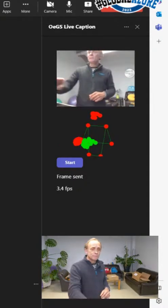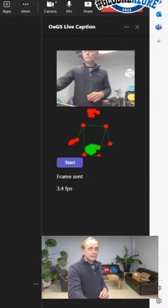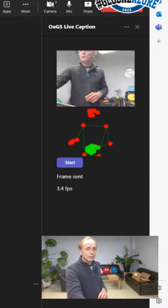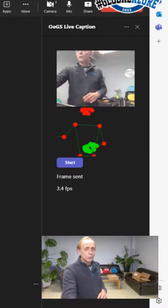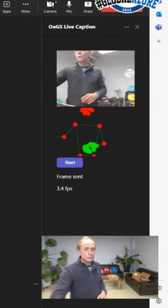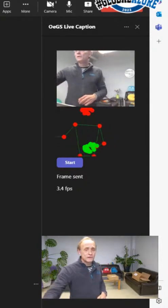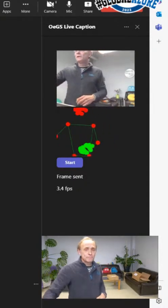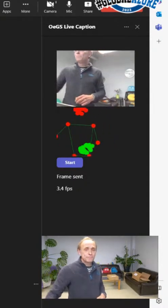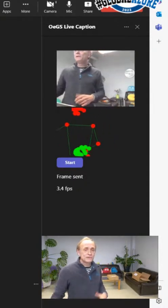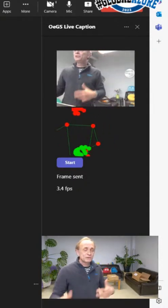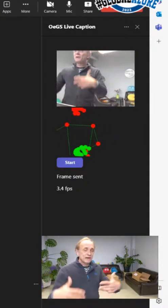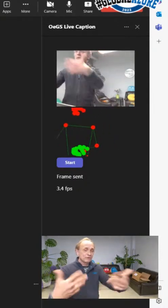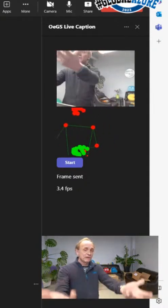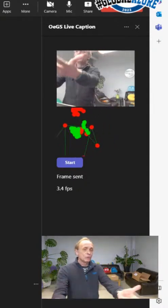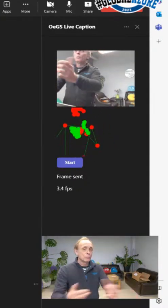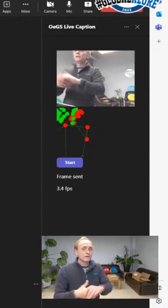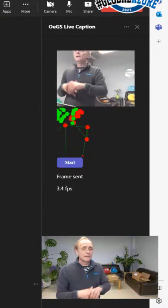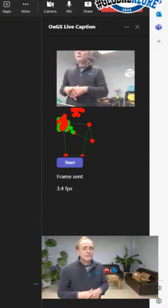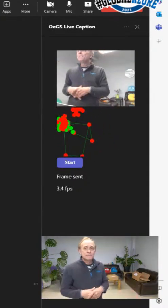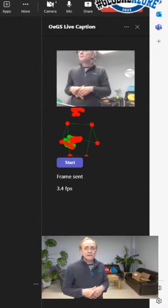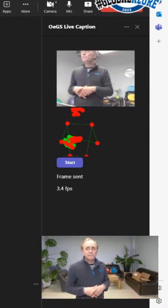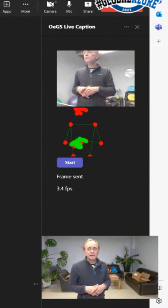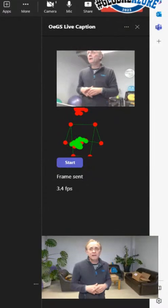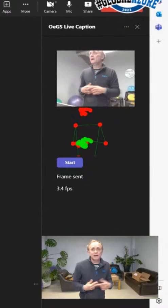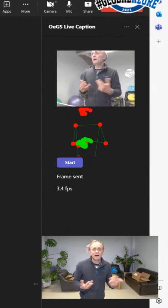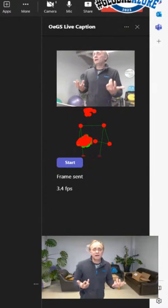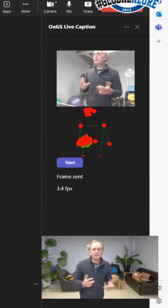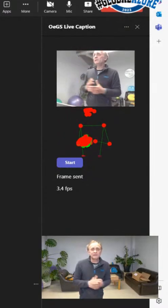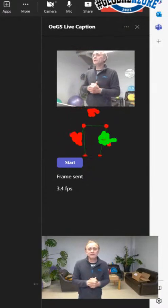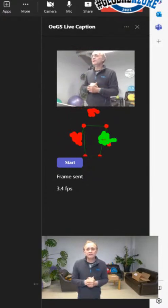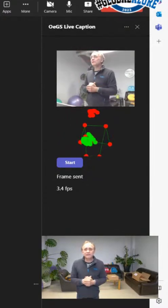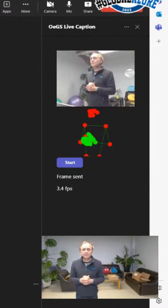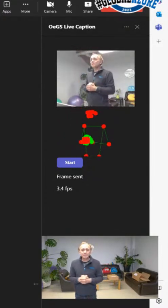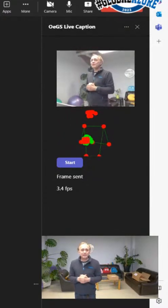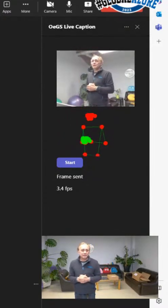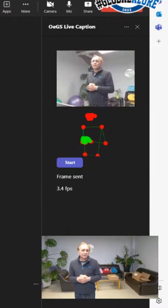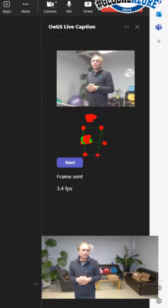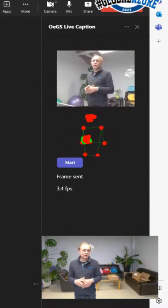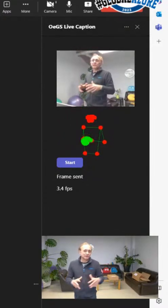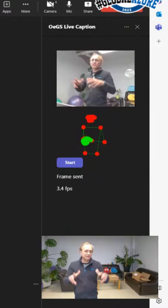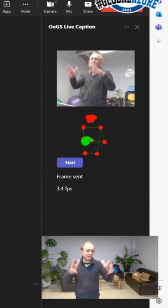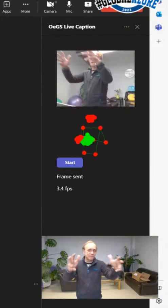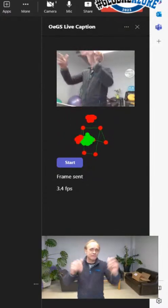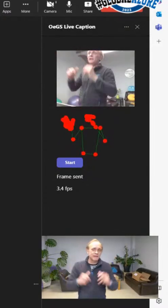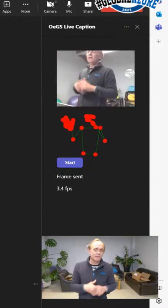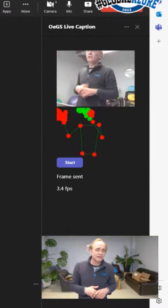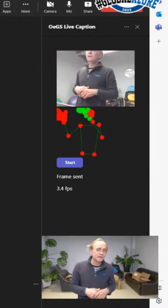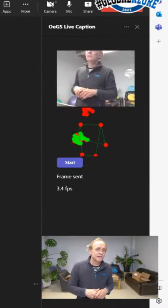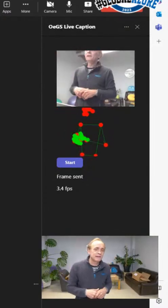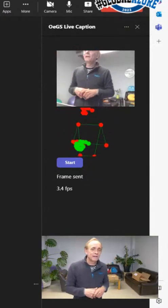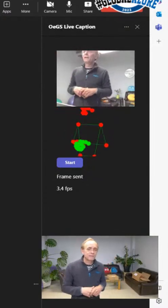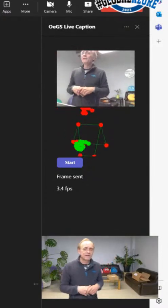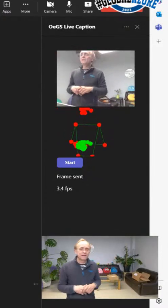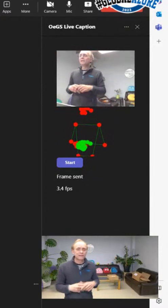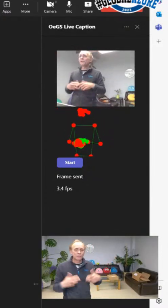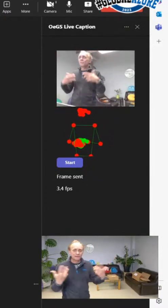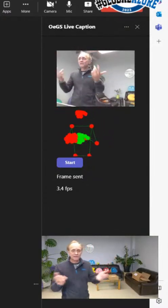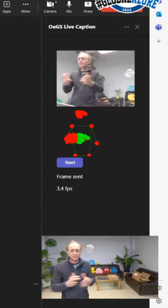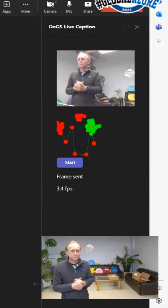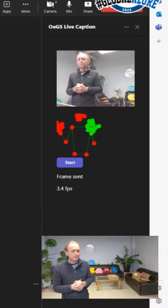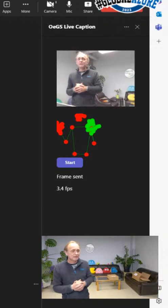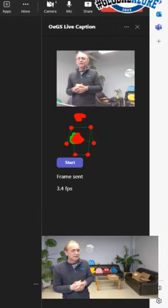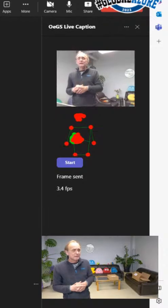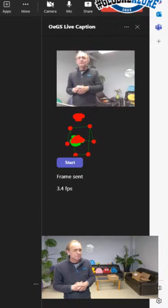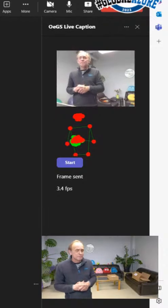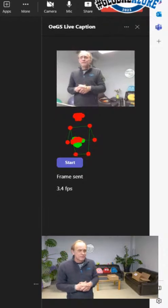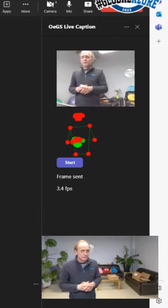it below the picture. Currently, nobody than me is in the Teams meeting, so there is an empty area in the middle. In the middle, normally